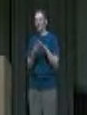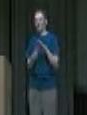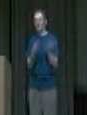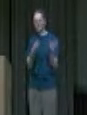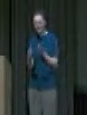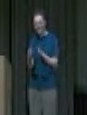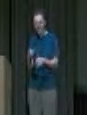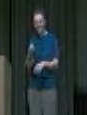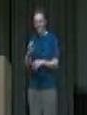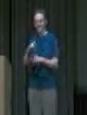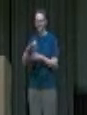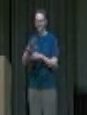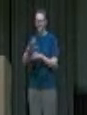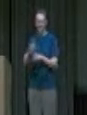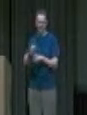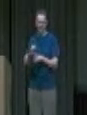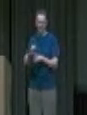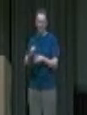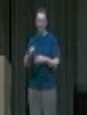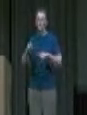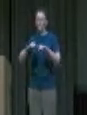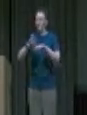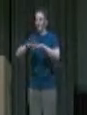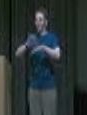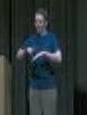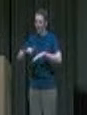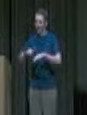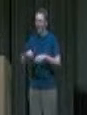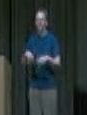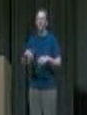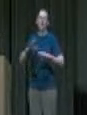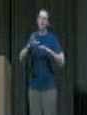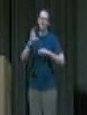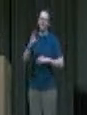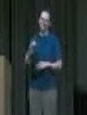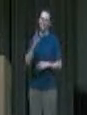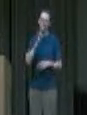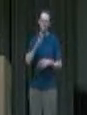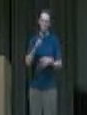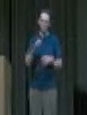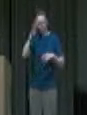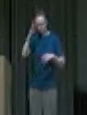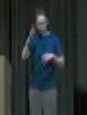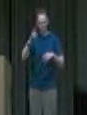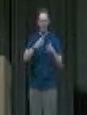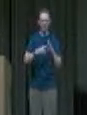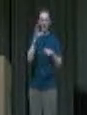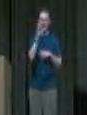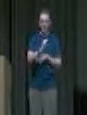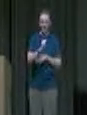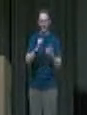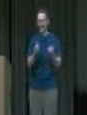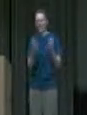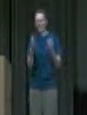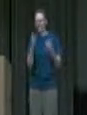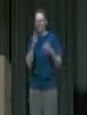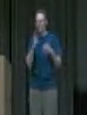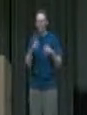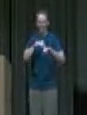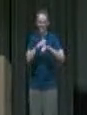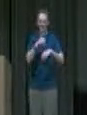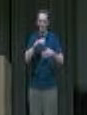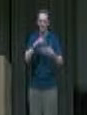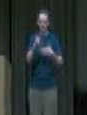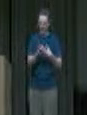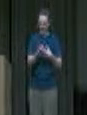specs. And based off of that, they're going to come up with their own cost estimates on how much they think it's going to cost to implement the project.